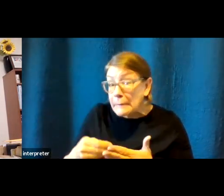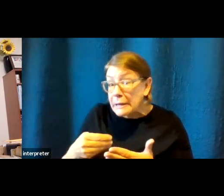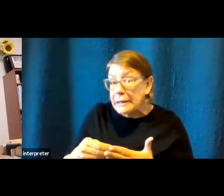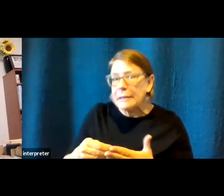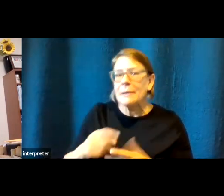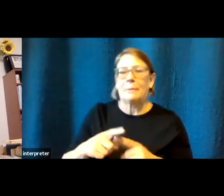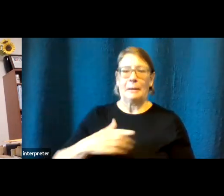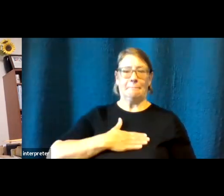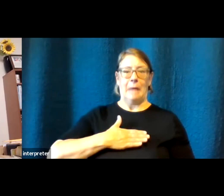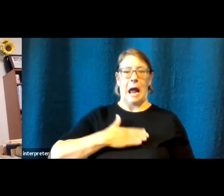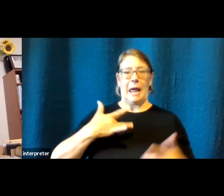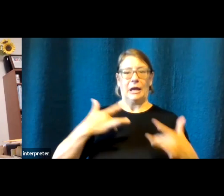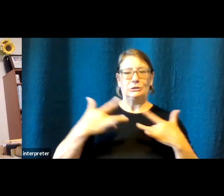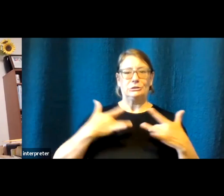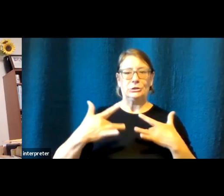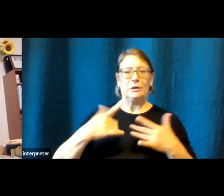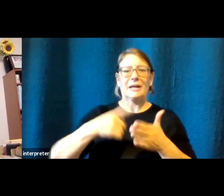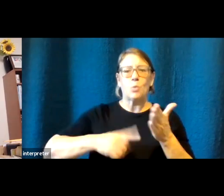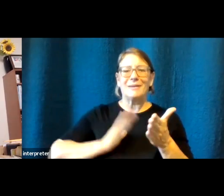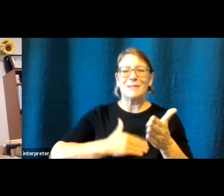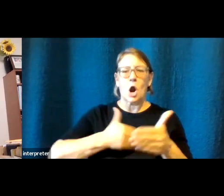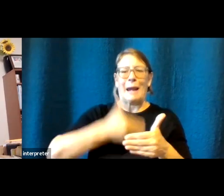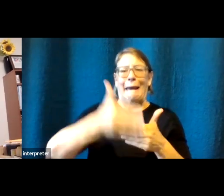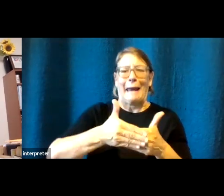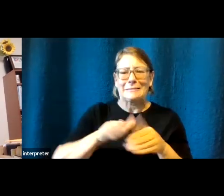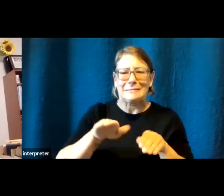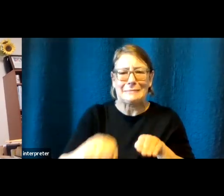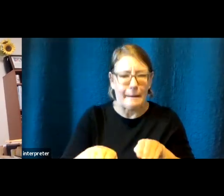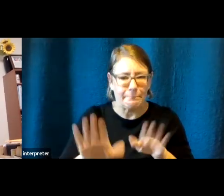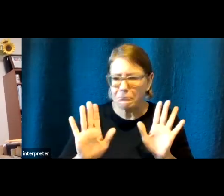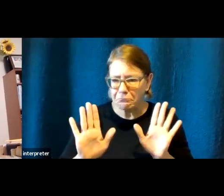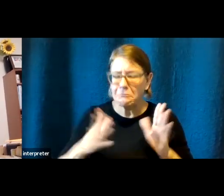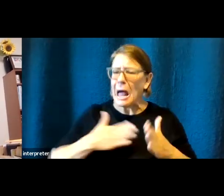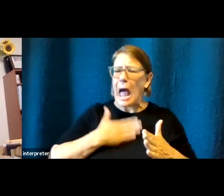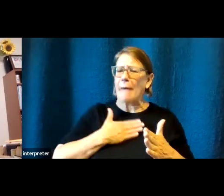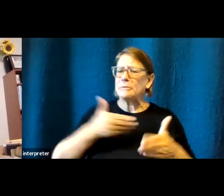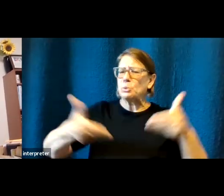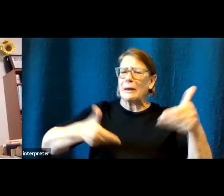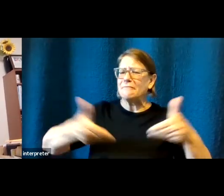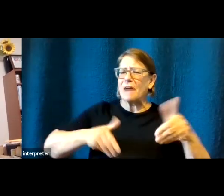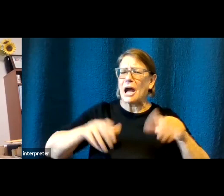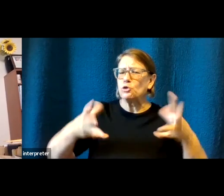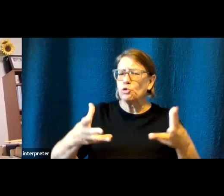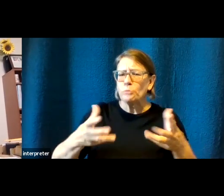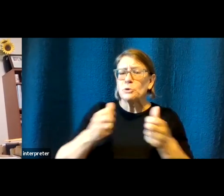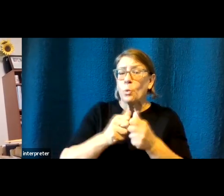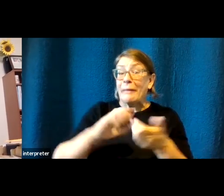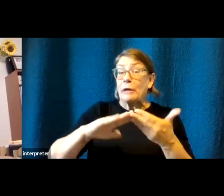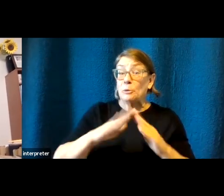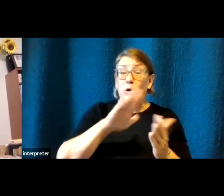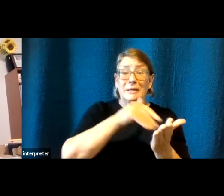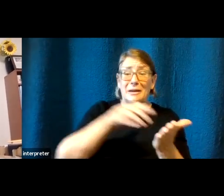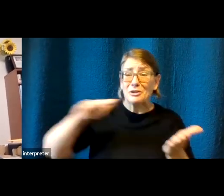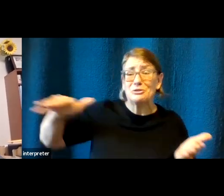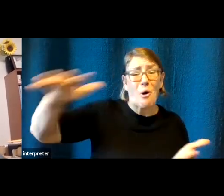But my concern is, what is our next step? I'm happy to invite groups that have community centers across the